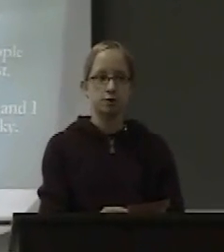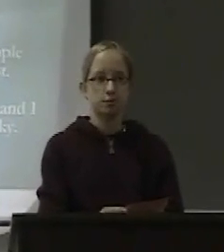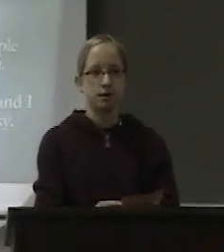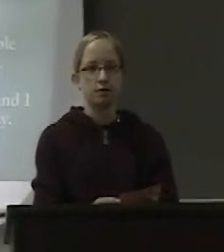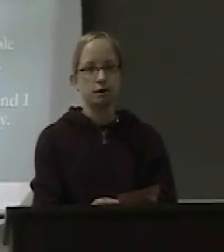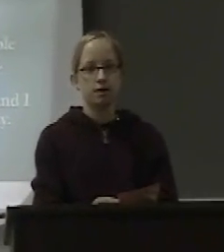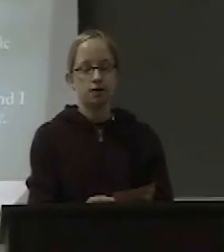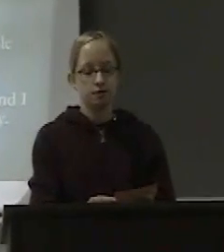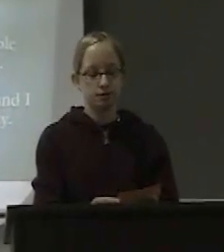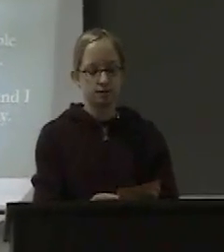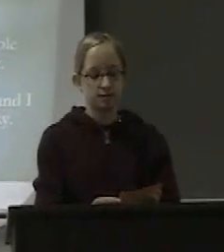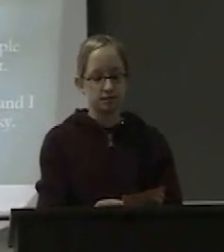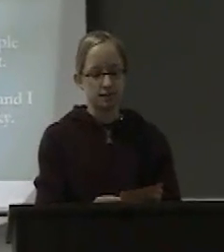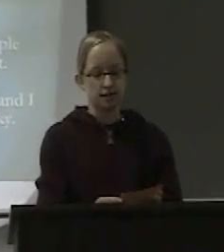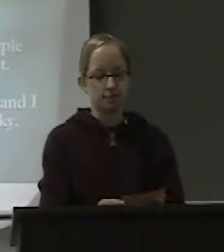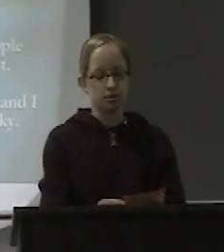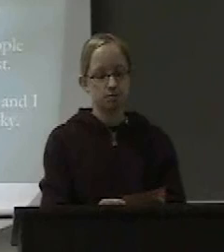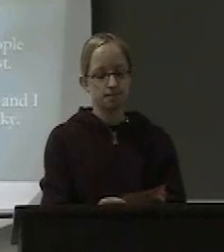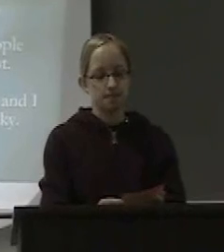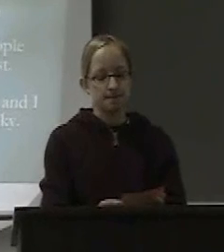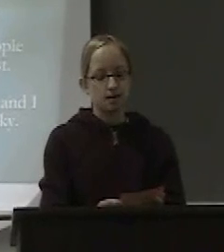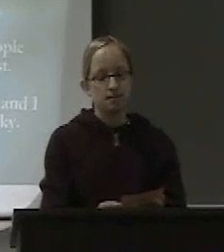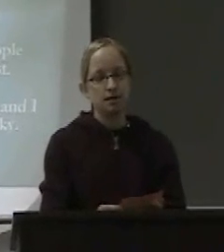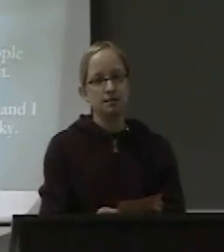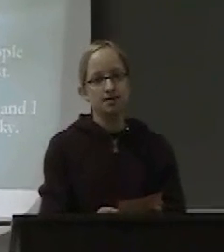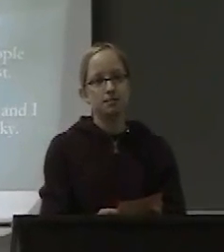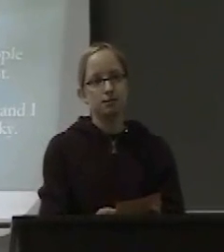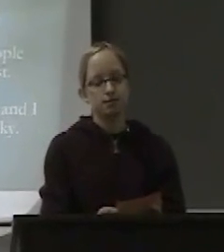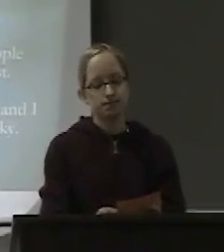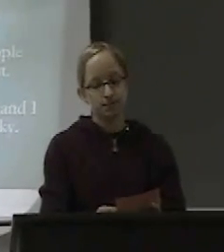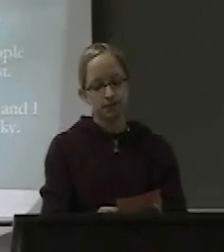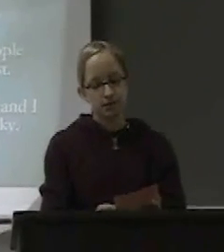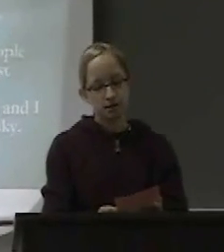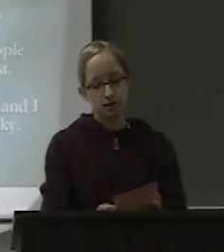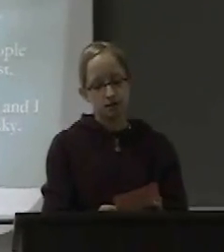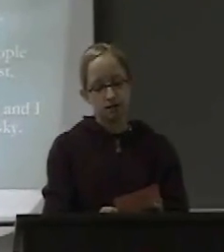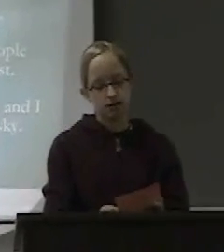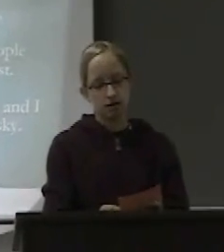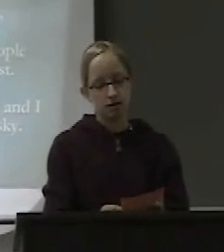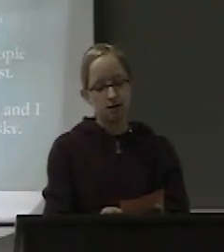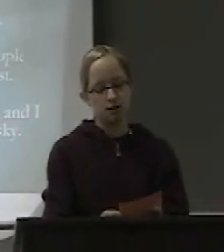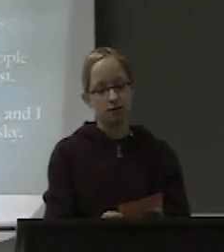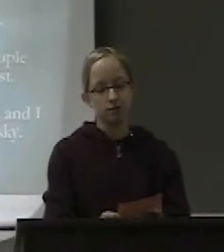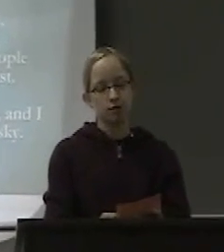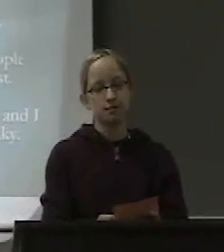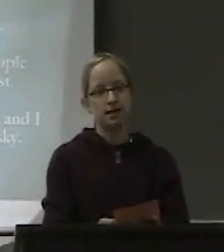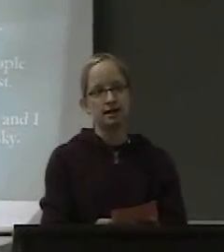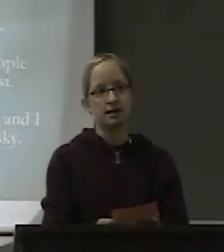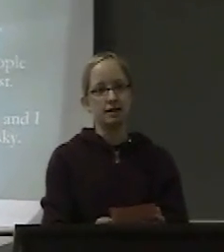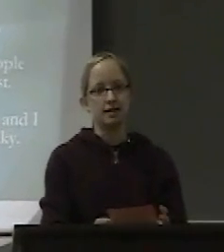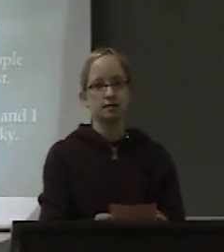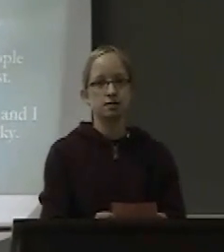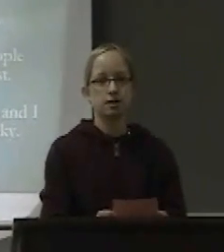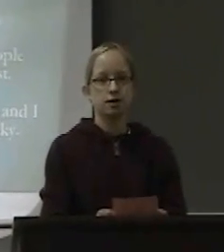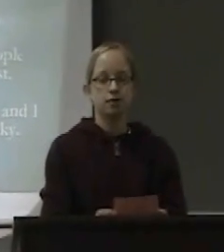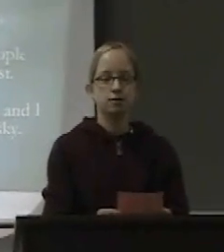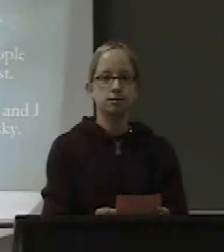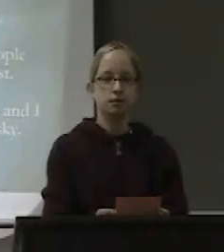your career, who uses this language. Many people are discriminated against who